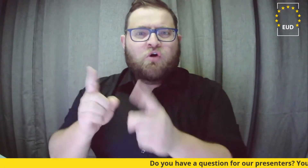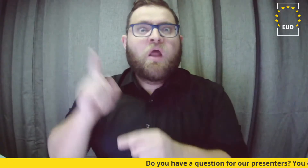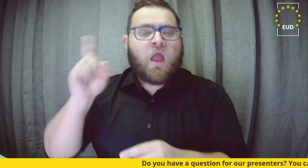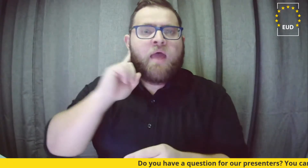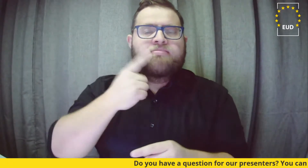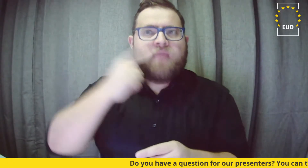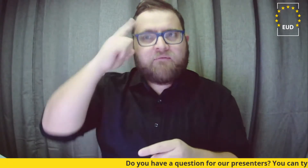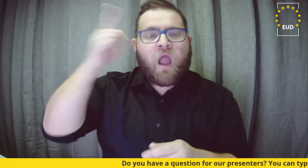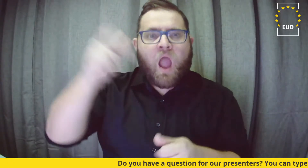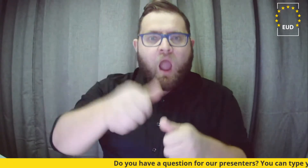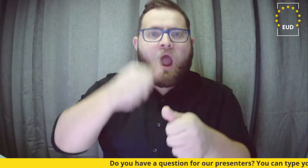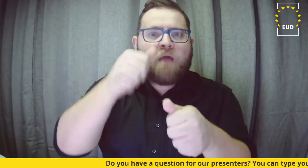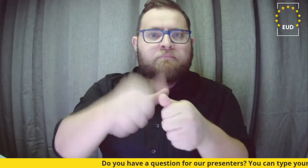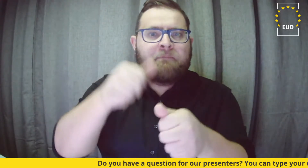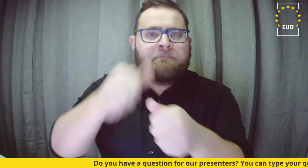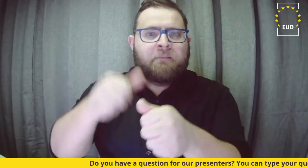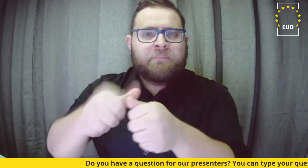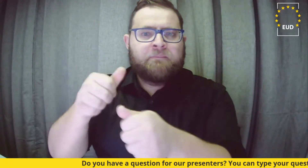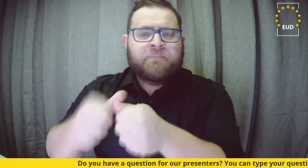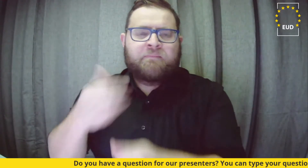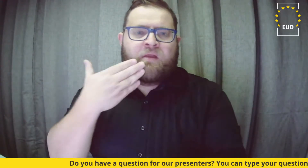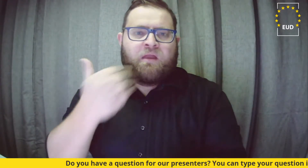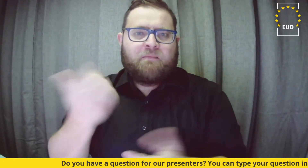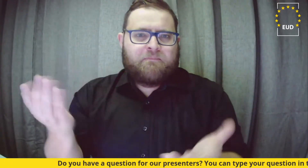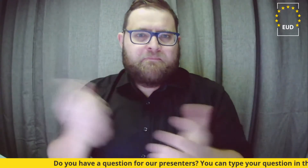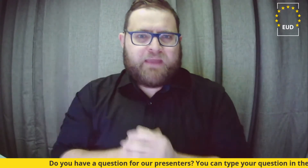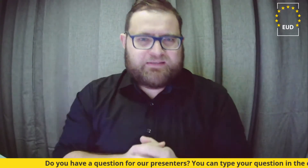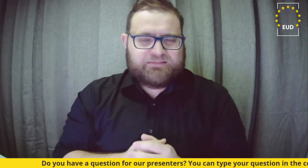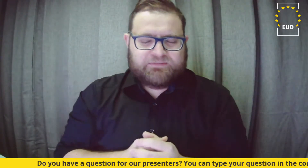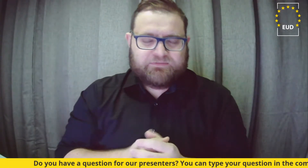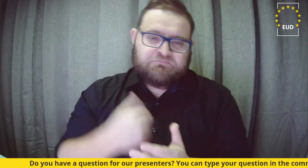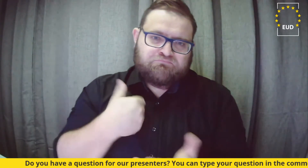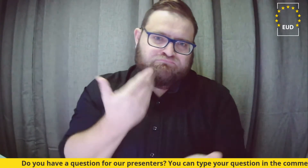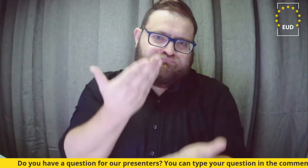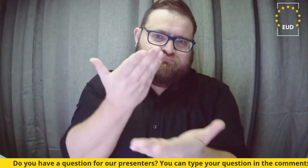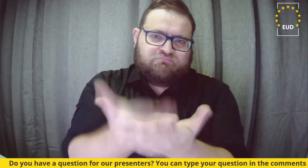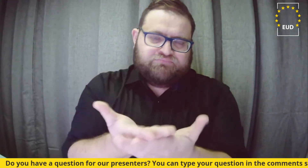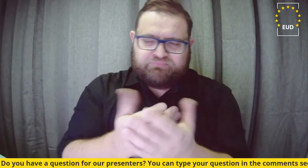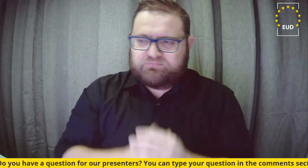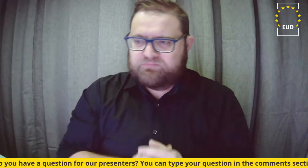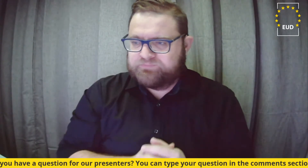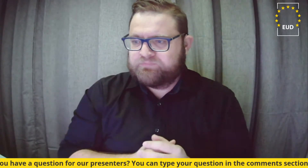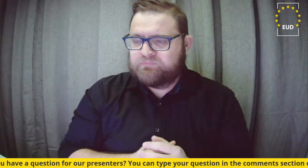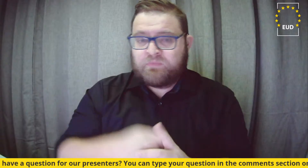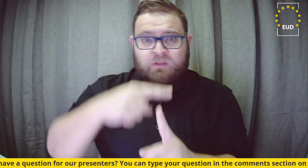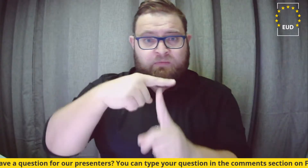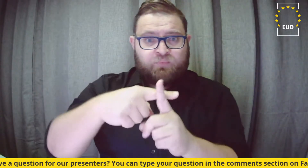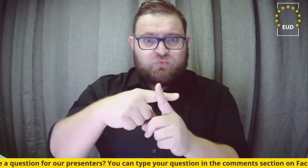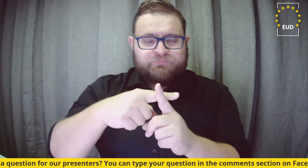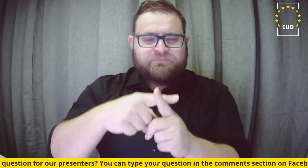before the actual broadcast happens, so the deaf interpreter can memorize the text more or less. That would be